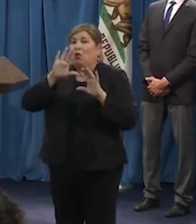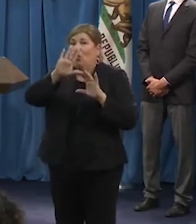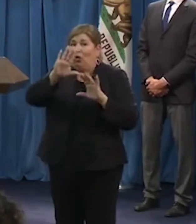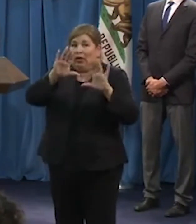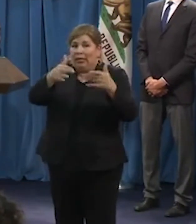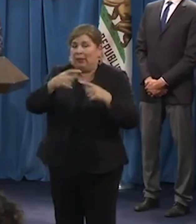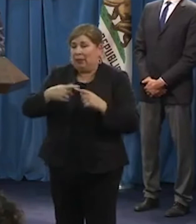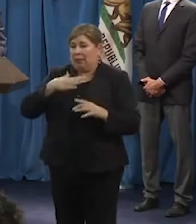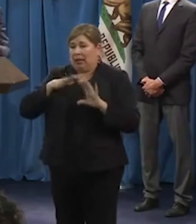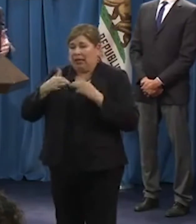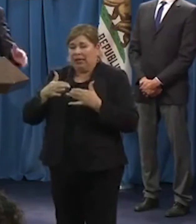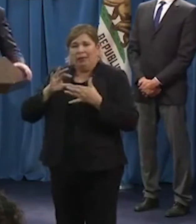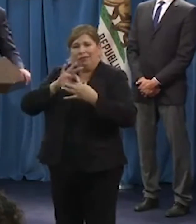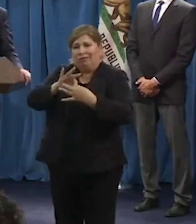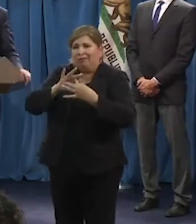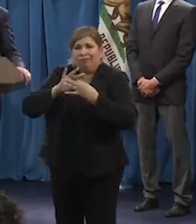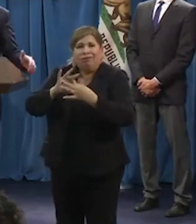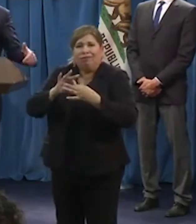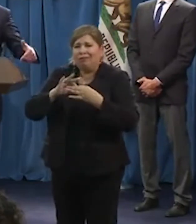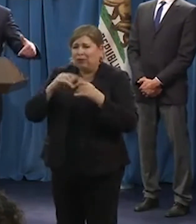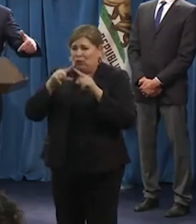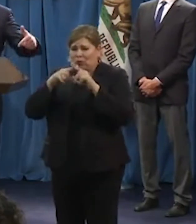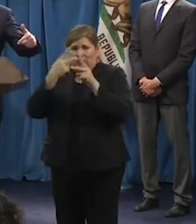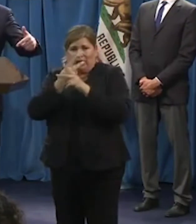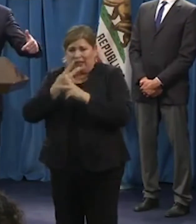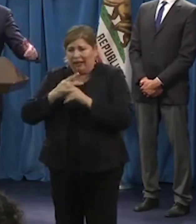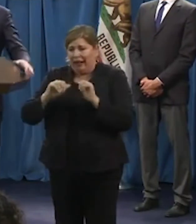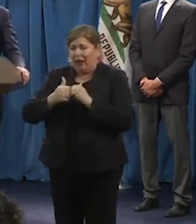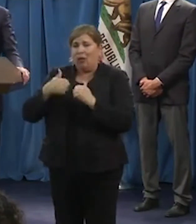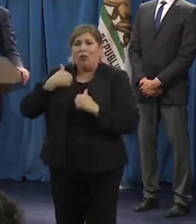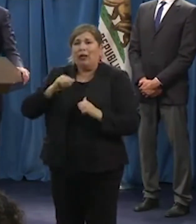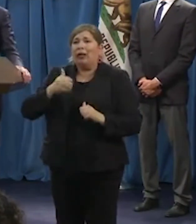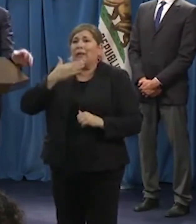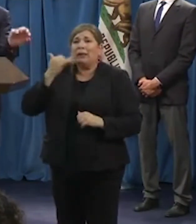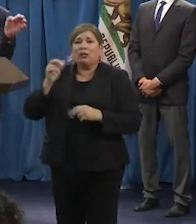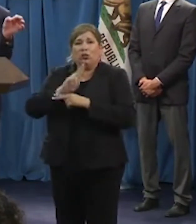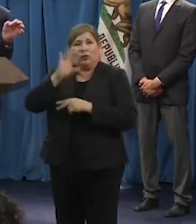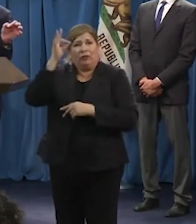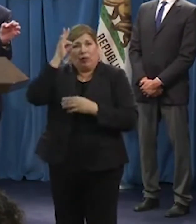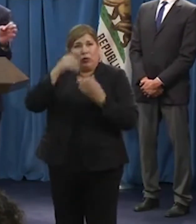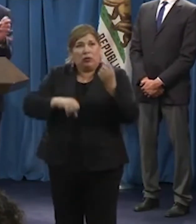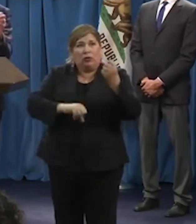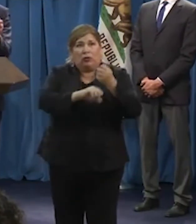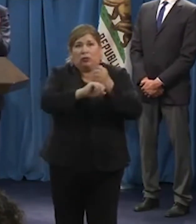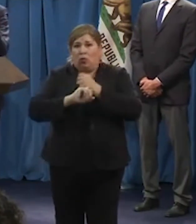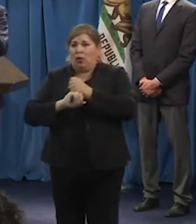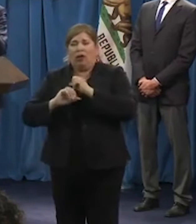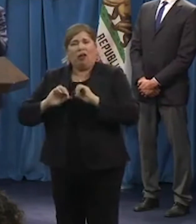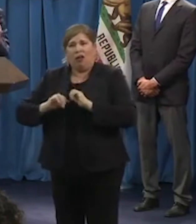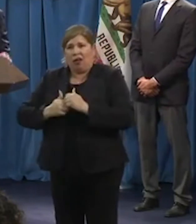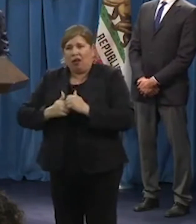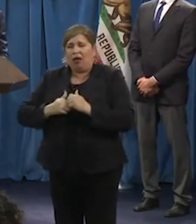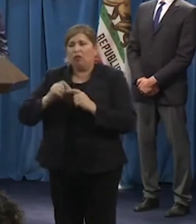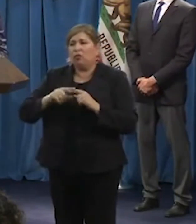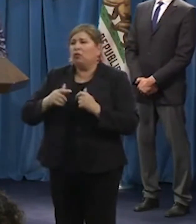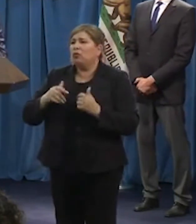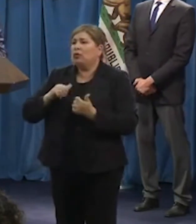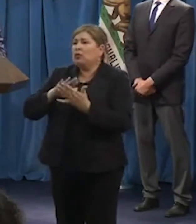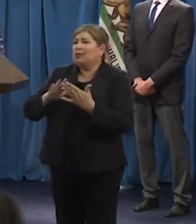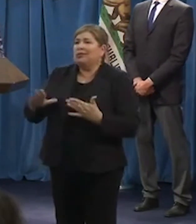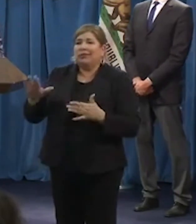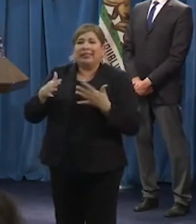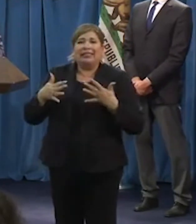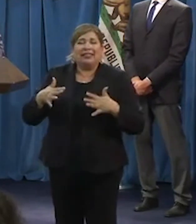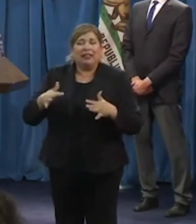team on where we can best utilize federal support that would help address the anxieties, particularly